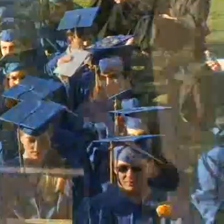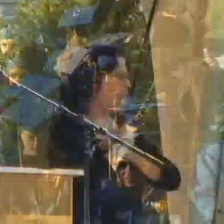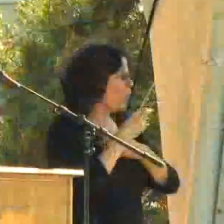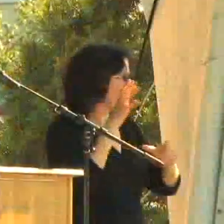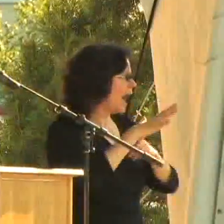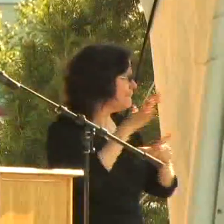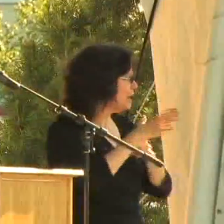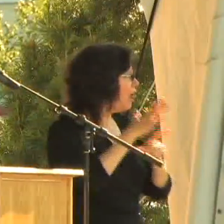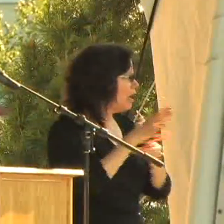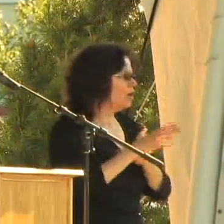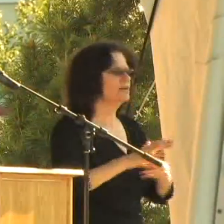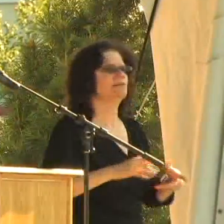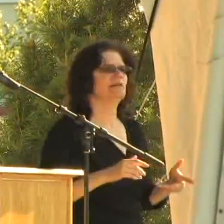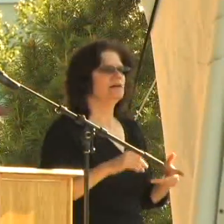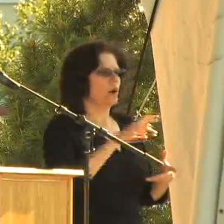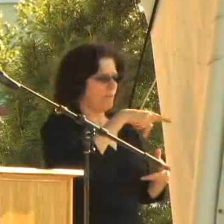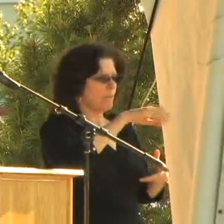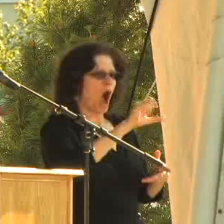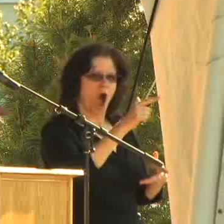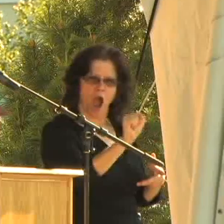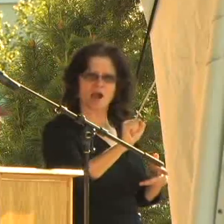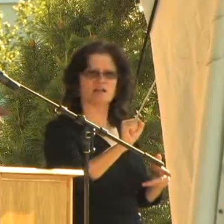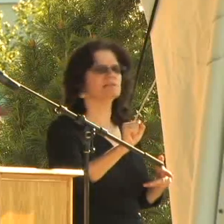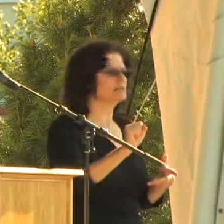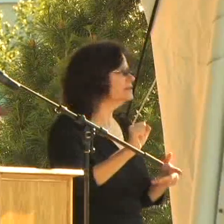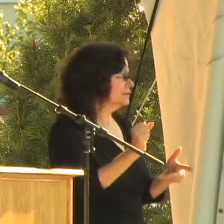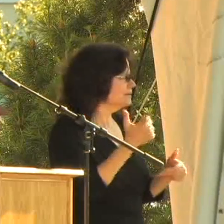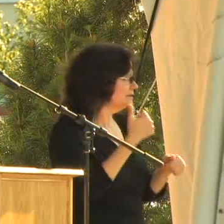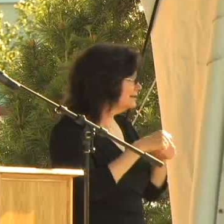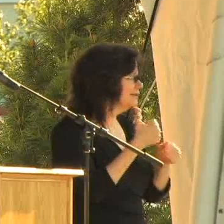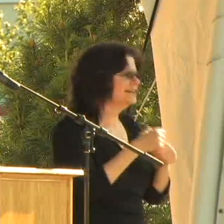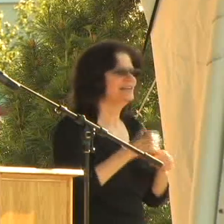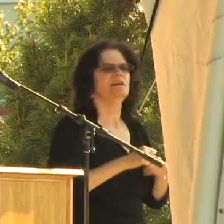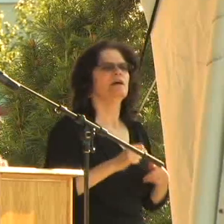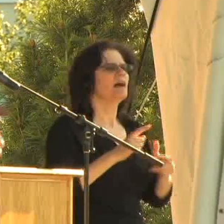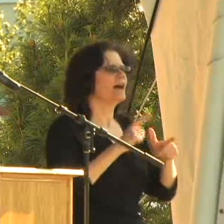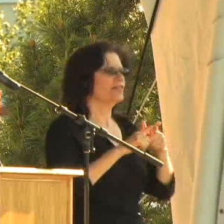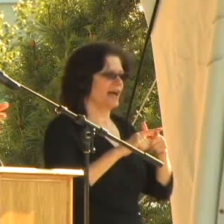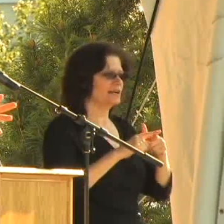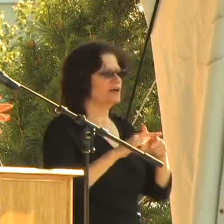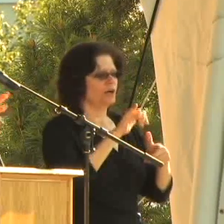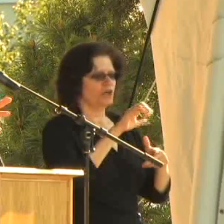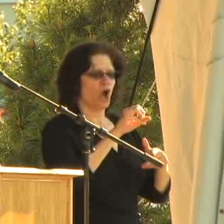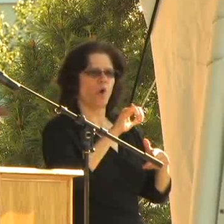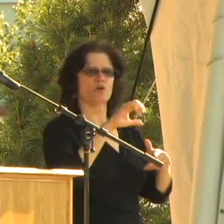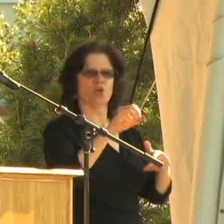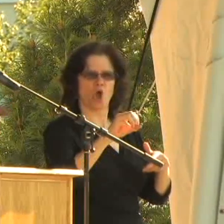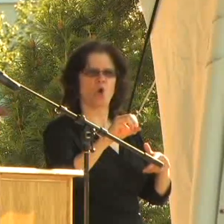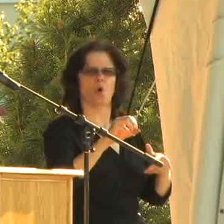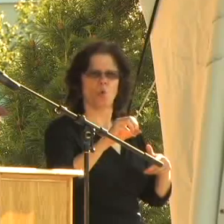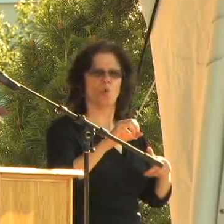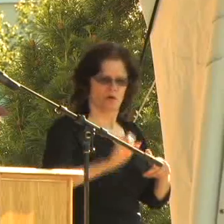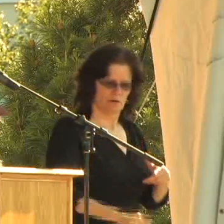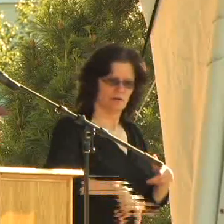for a little while. We had Pogs made an appearance. And then there was the yo-yo thing.